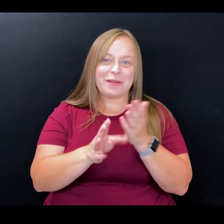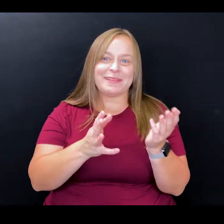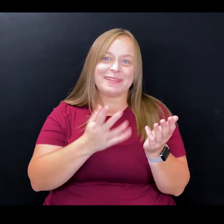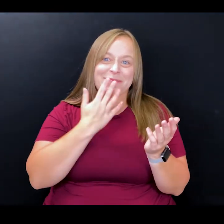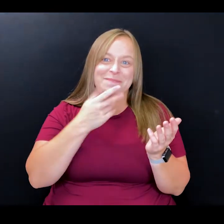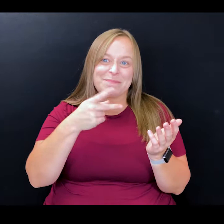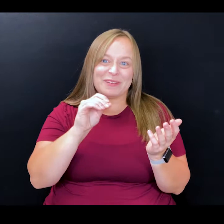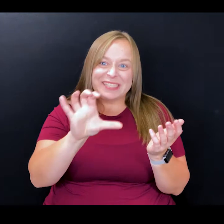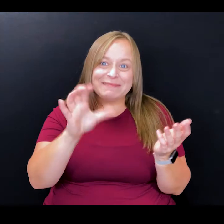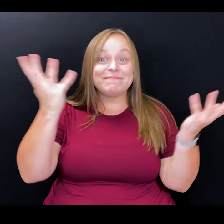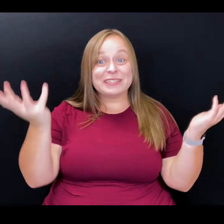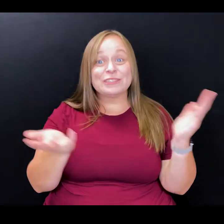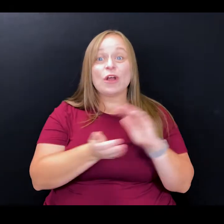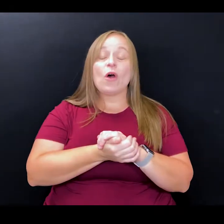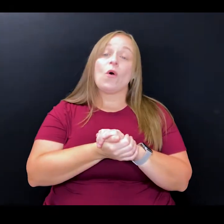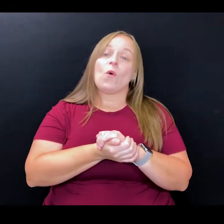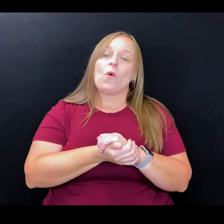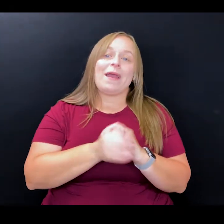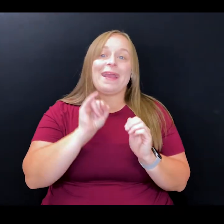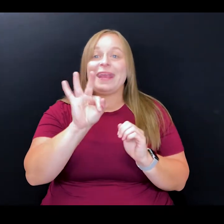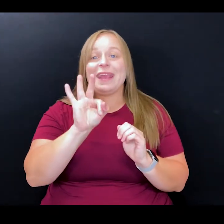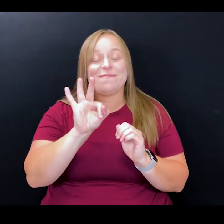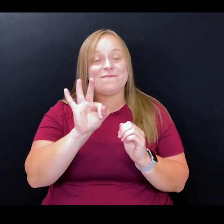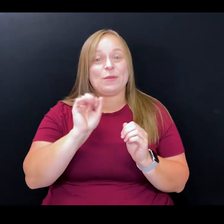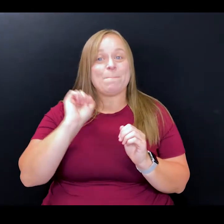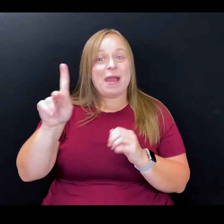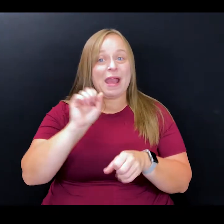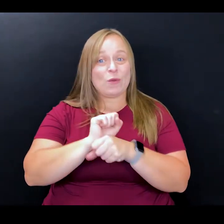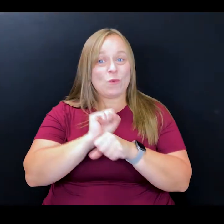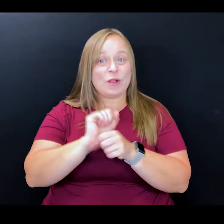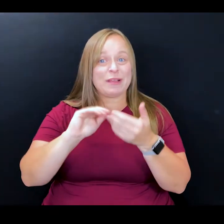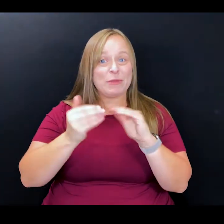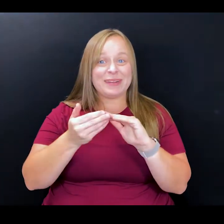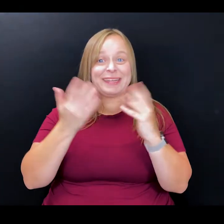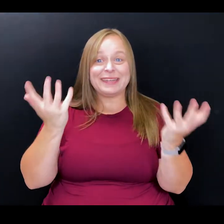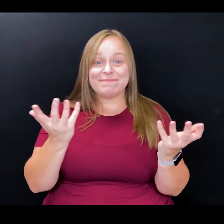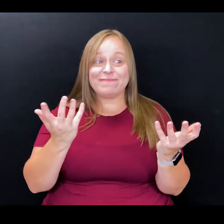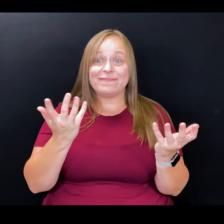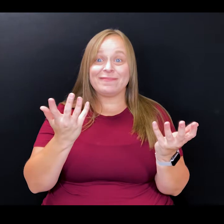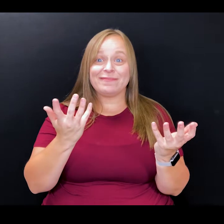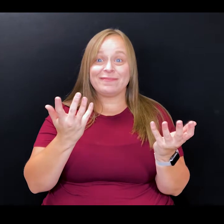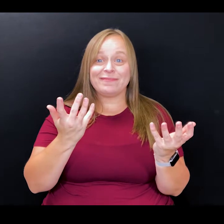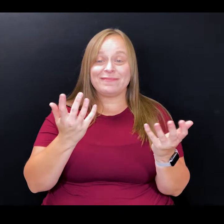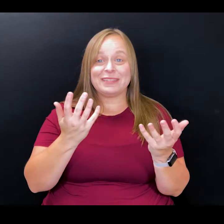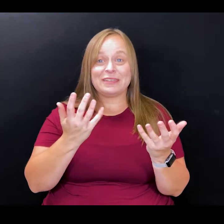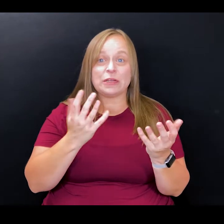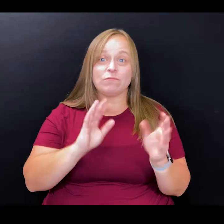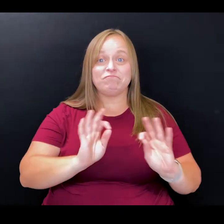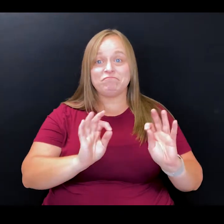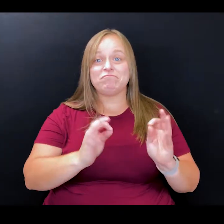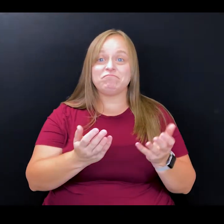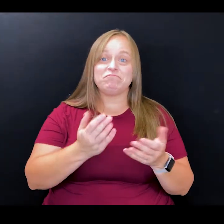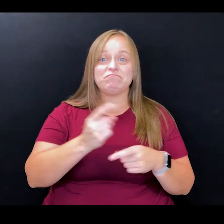minority, and many of them, if they have to go back out into the community, they probably are on the